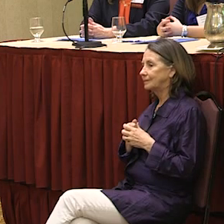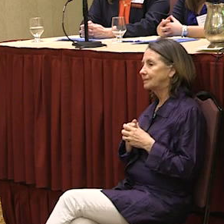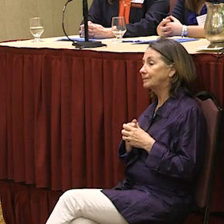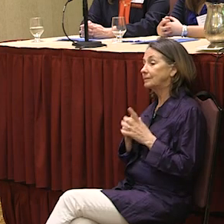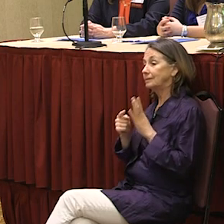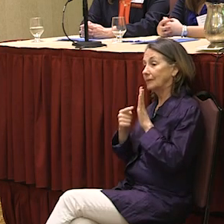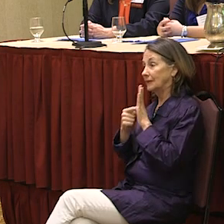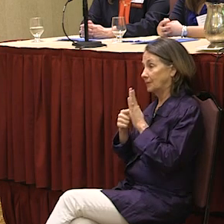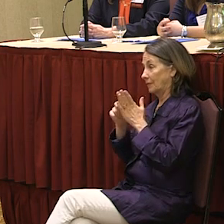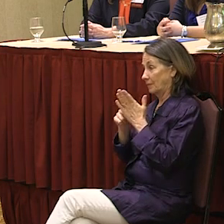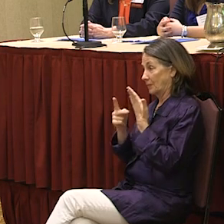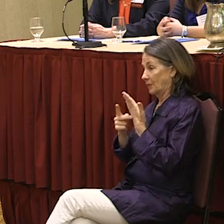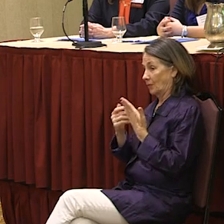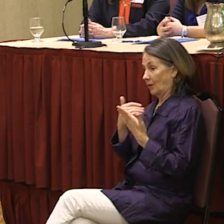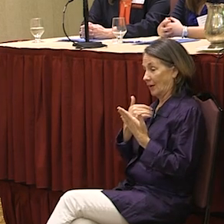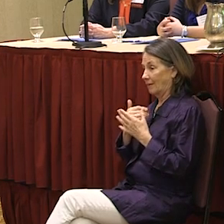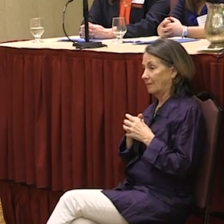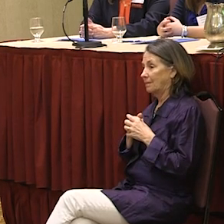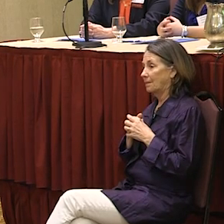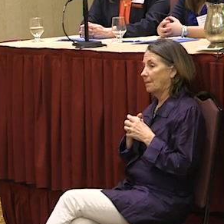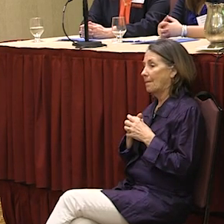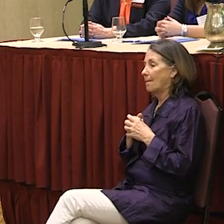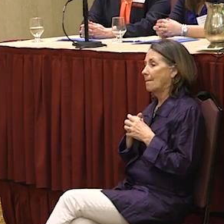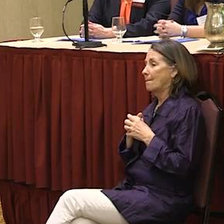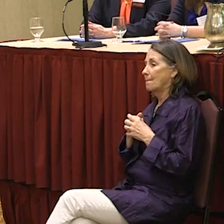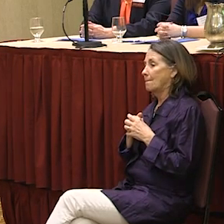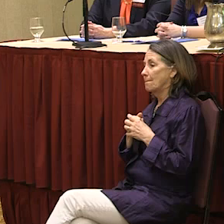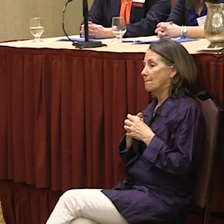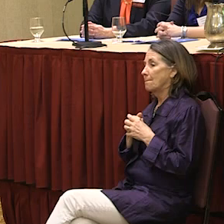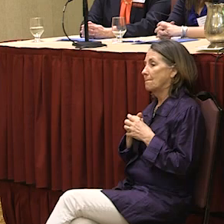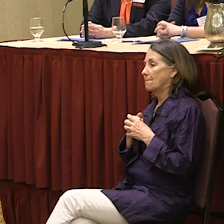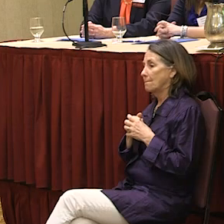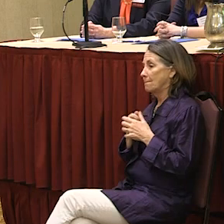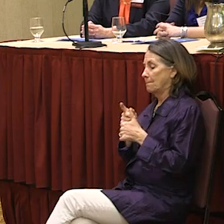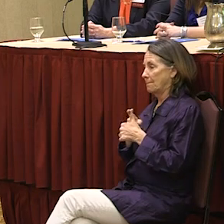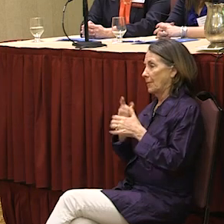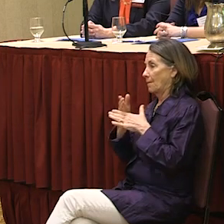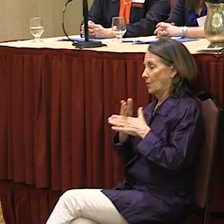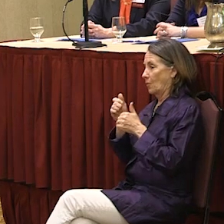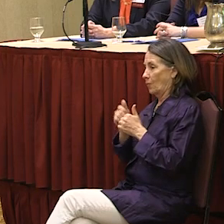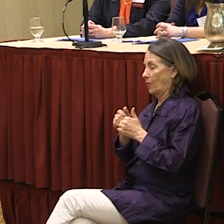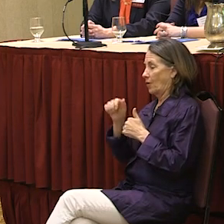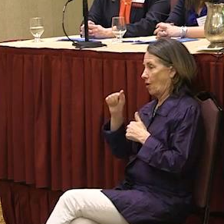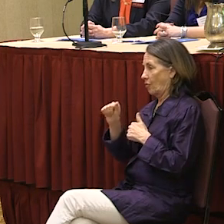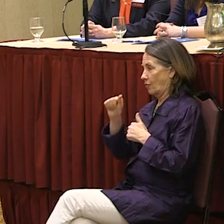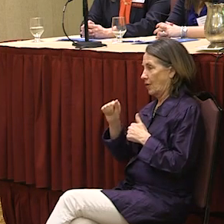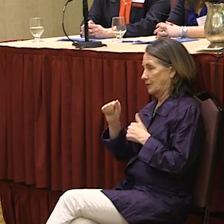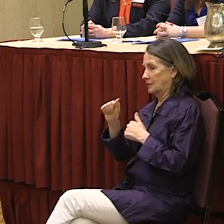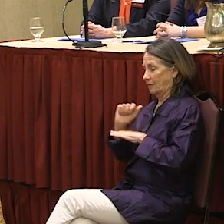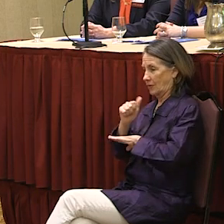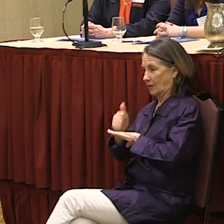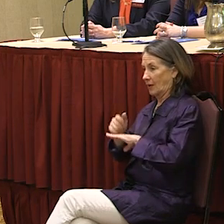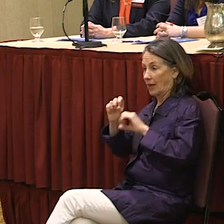the examples of the programs that we have available with the Community Health Network, we have partnerships with the Arthritis Foundation, so we offer